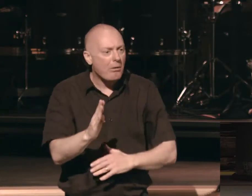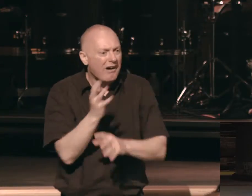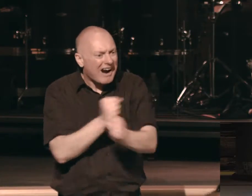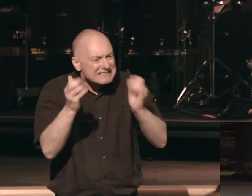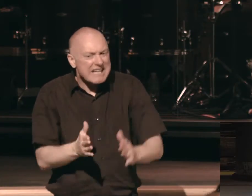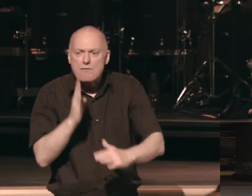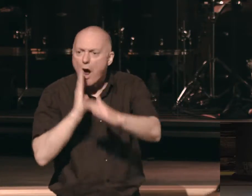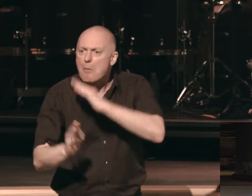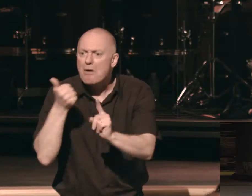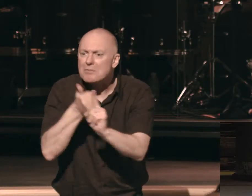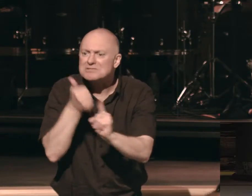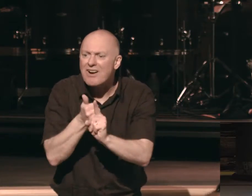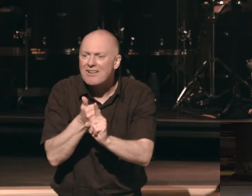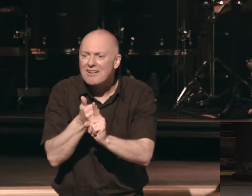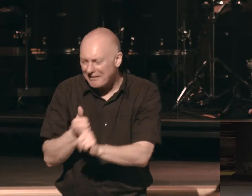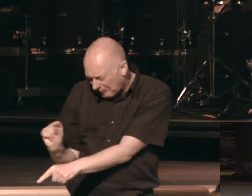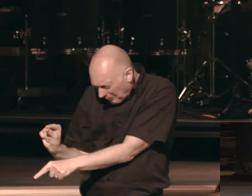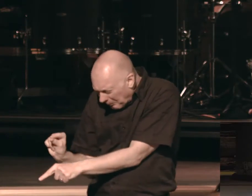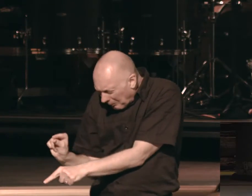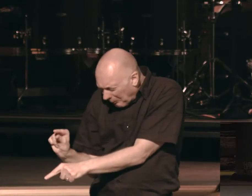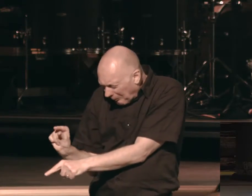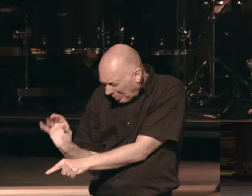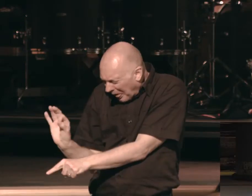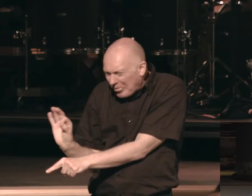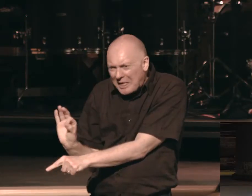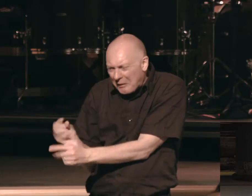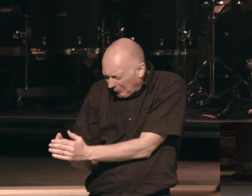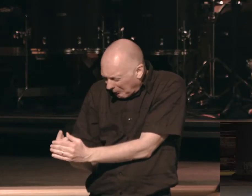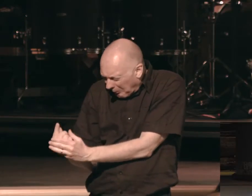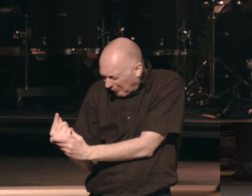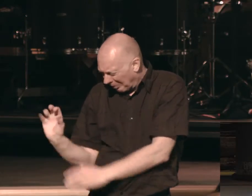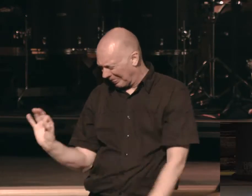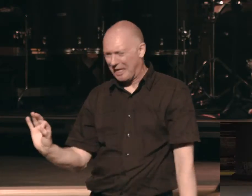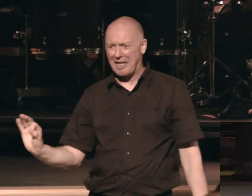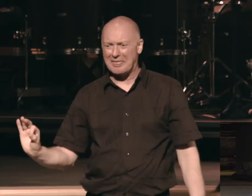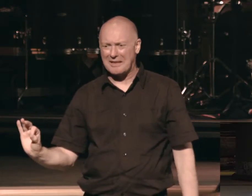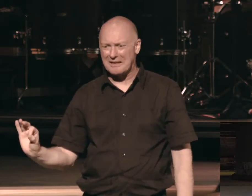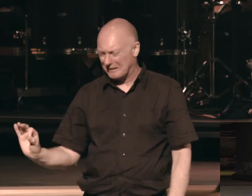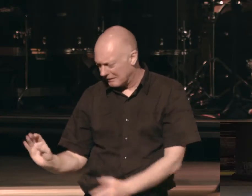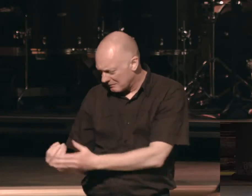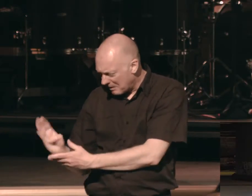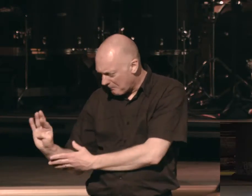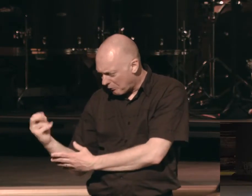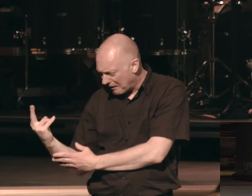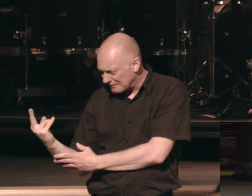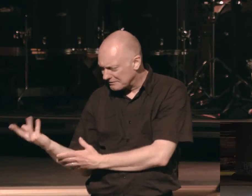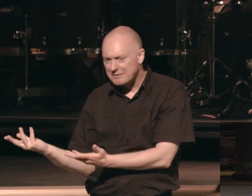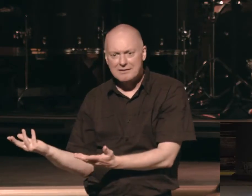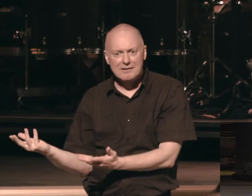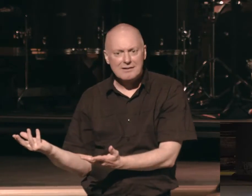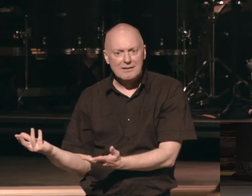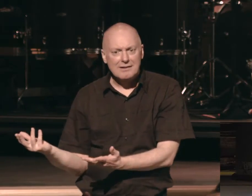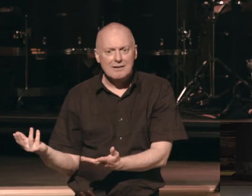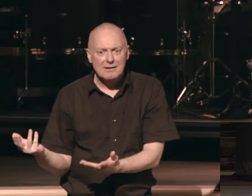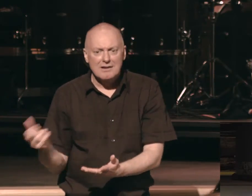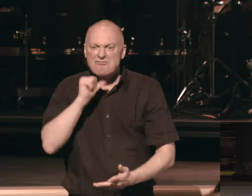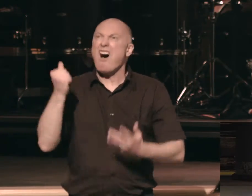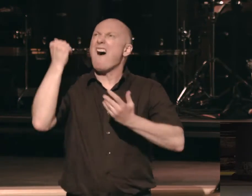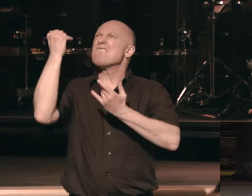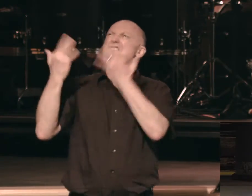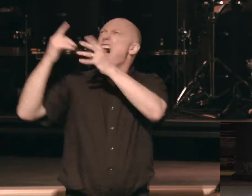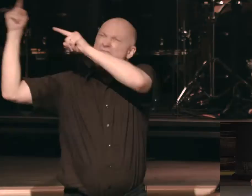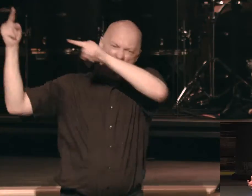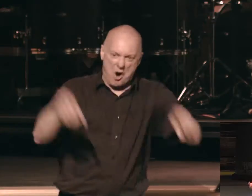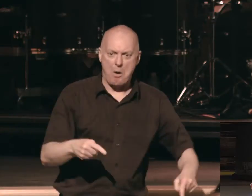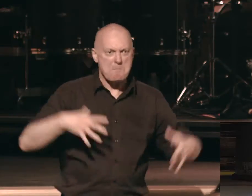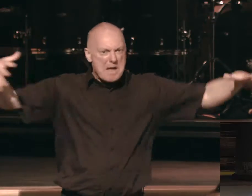how humble our Savior is? The shoot, the branch, seemingly nothing, becomes the savior again of the world. Not fire from heaven,